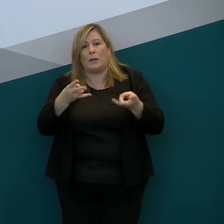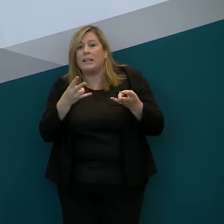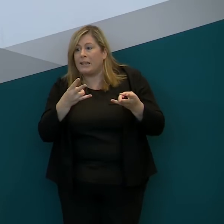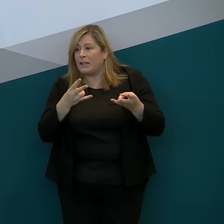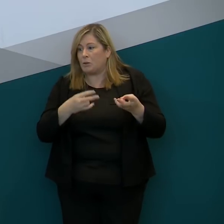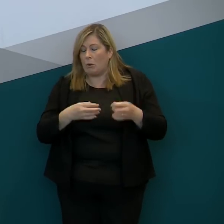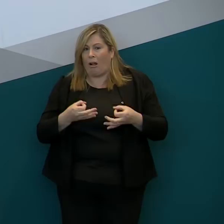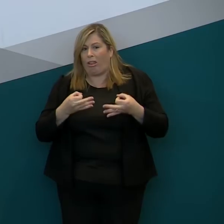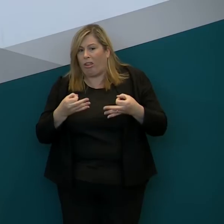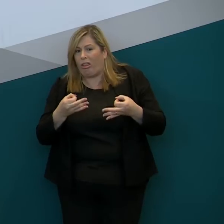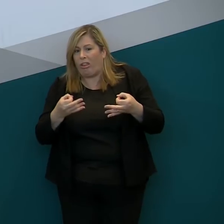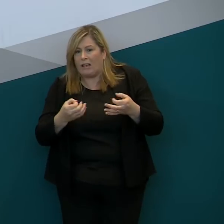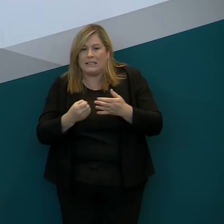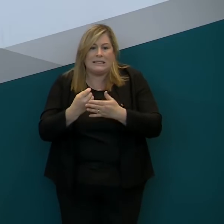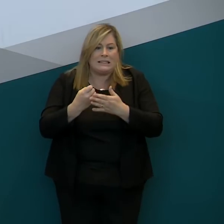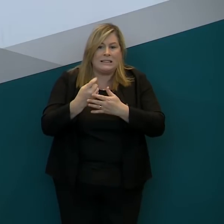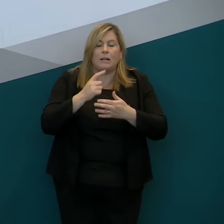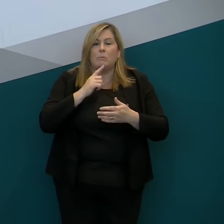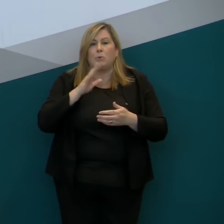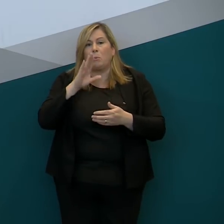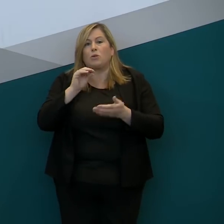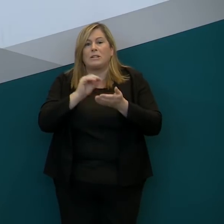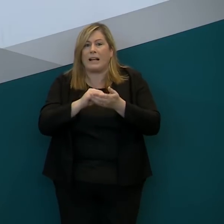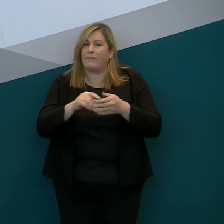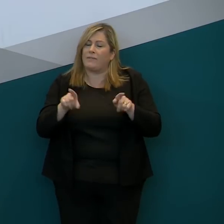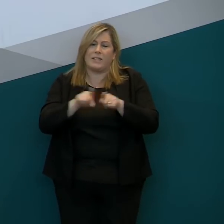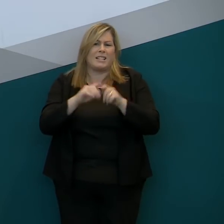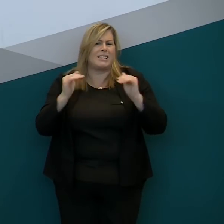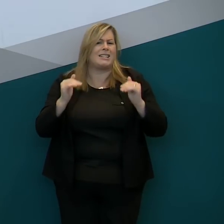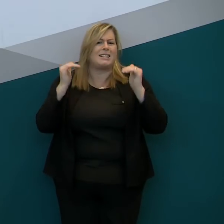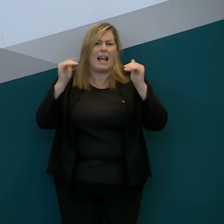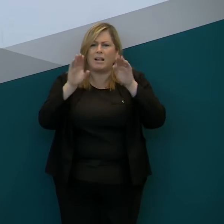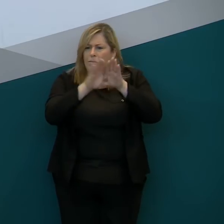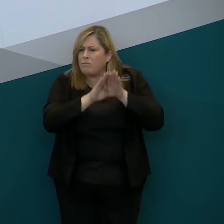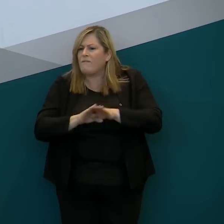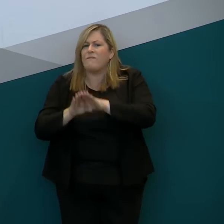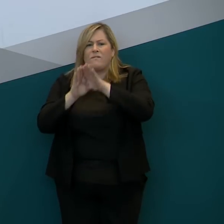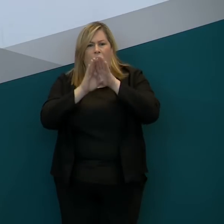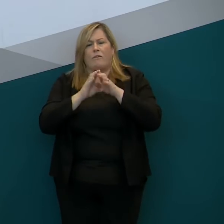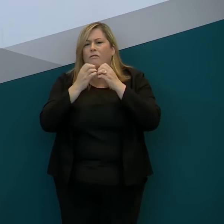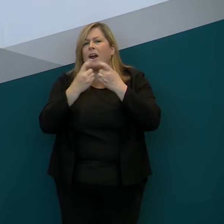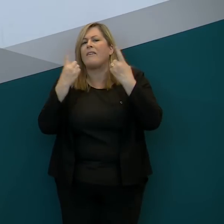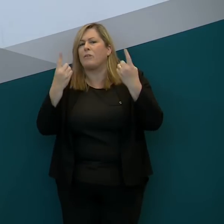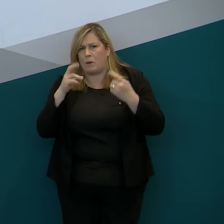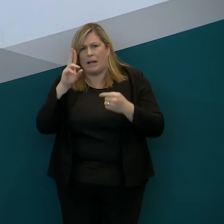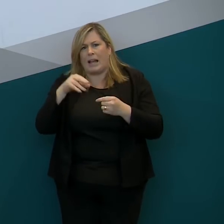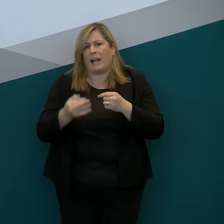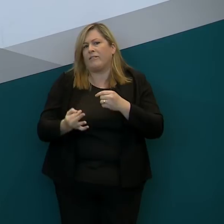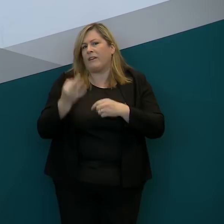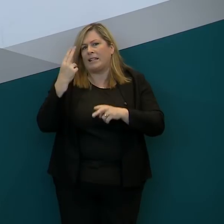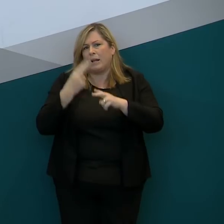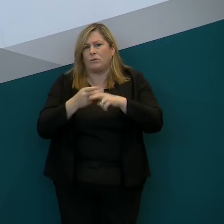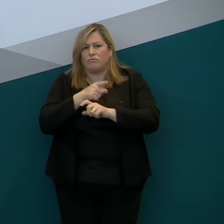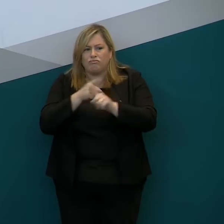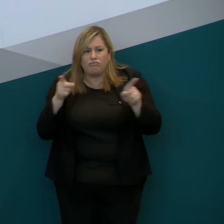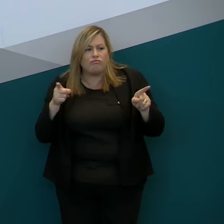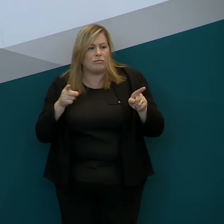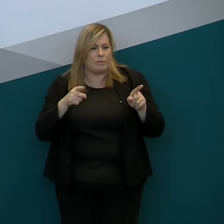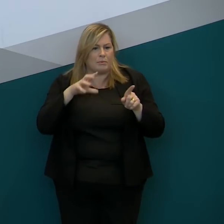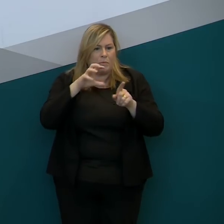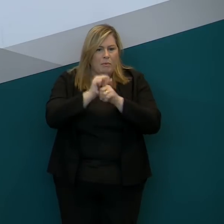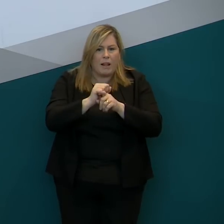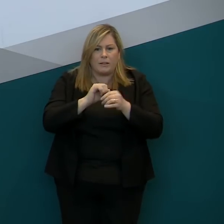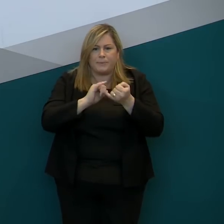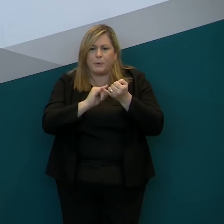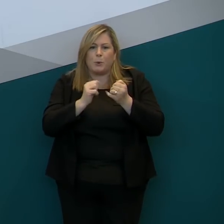have to make sure that we have a standardised performance right across the country, so we can give assurance to people that we're carrying out that contact tracing, not based on where you live,